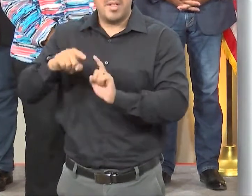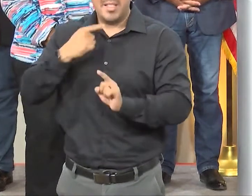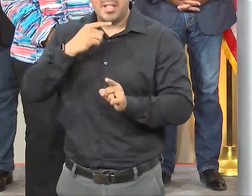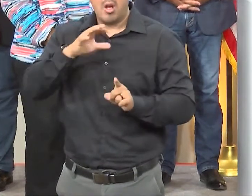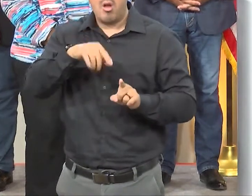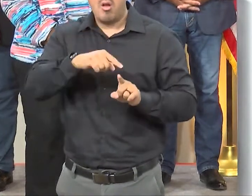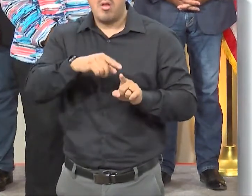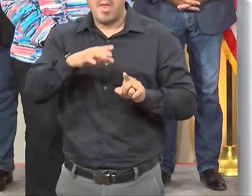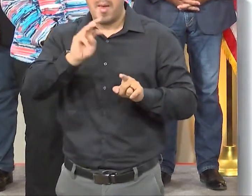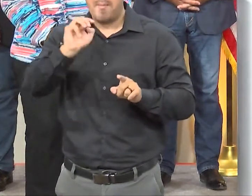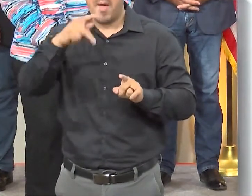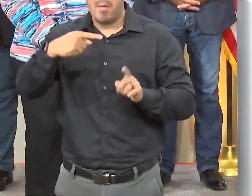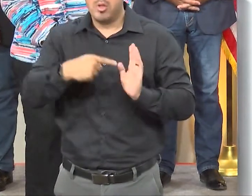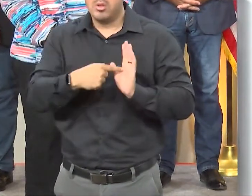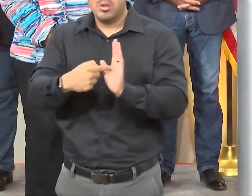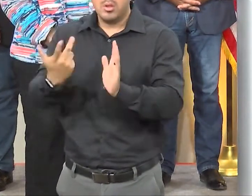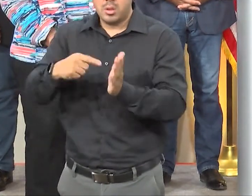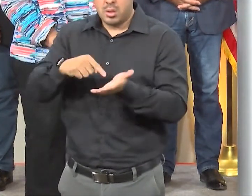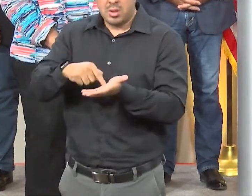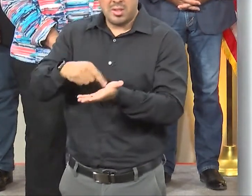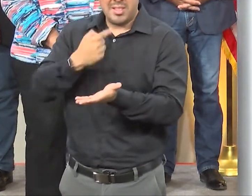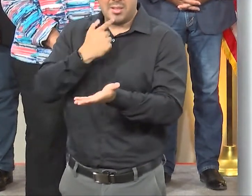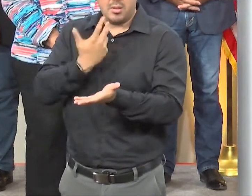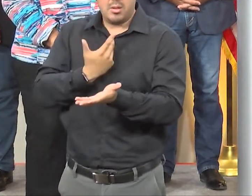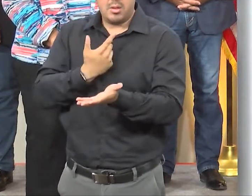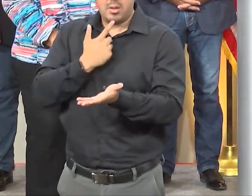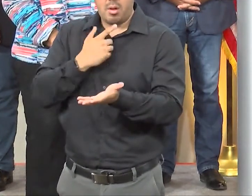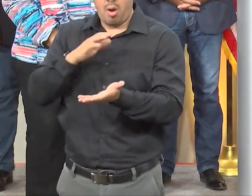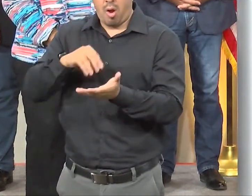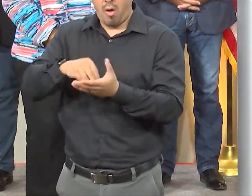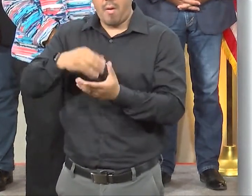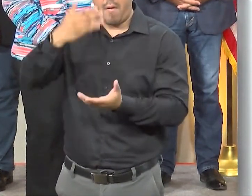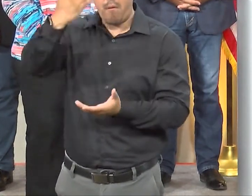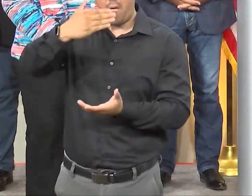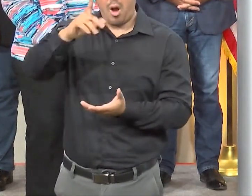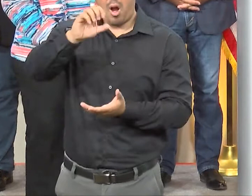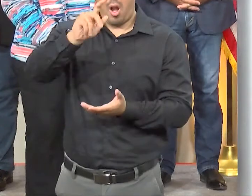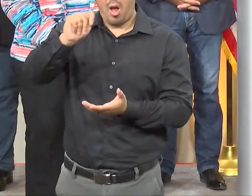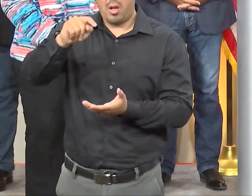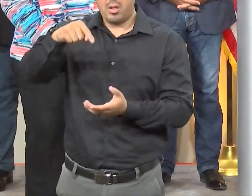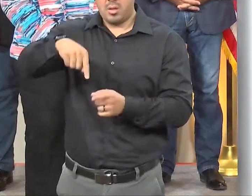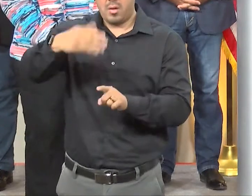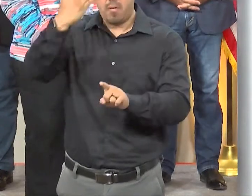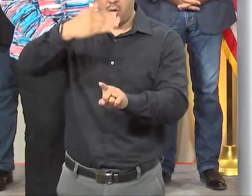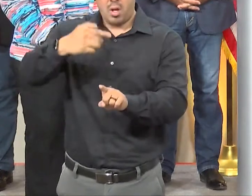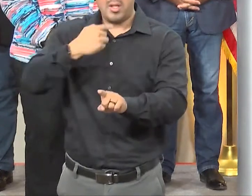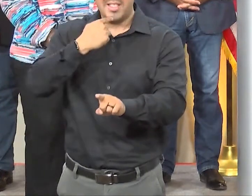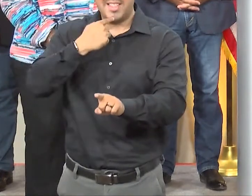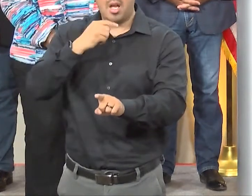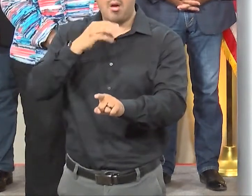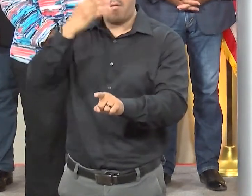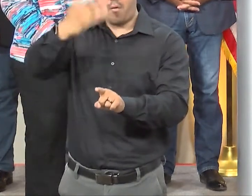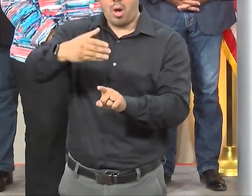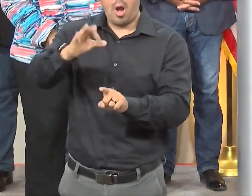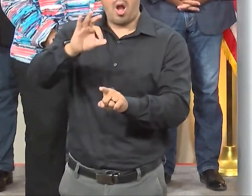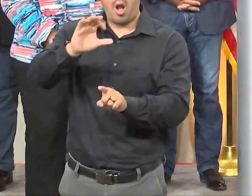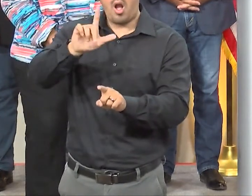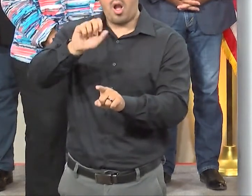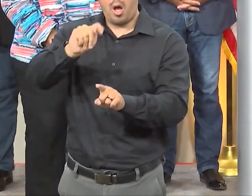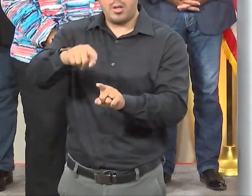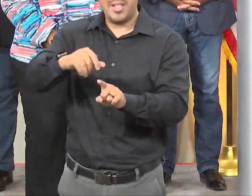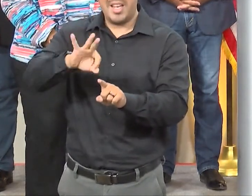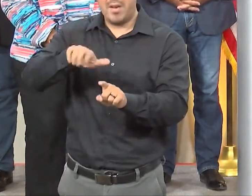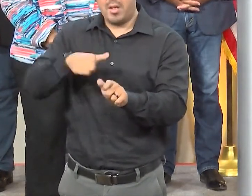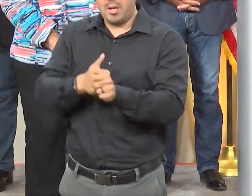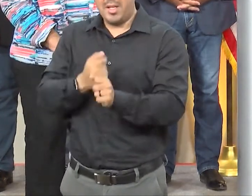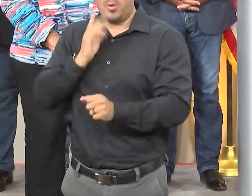meant was that if it was initially on the front of the lot, it would stay on the front of the lot. If it was on the back of the